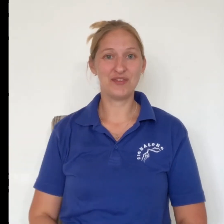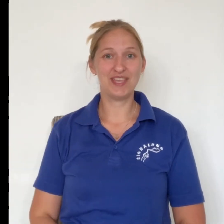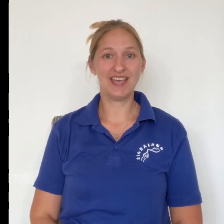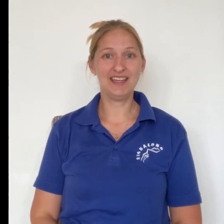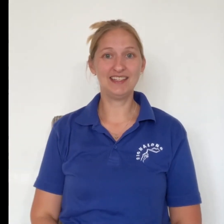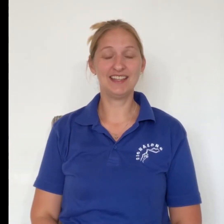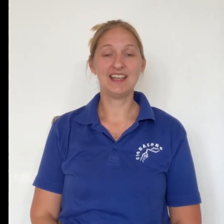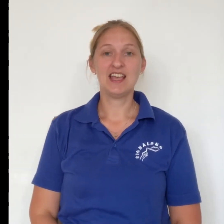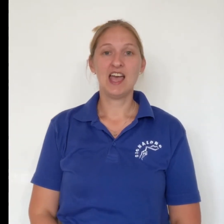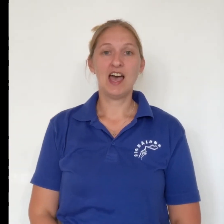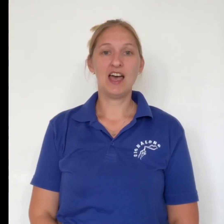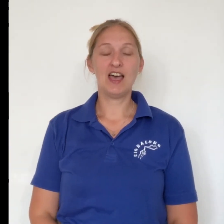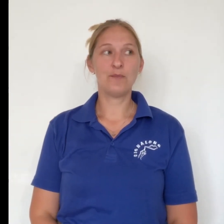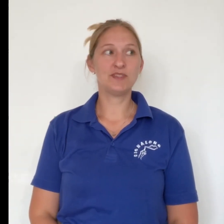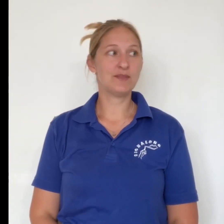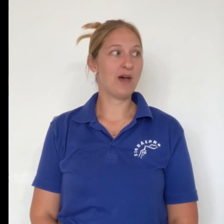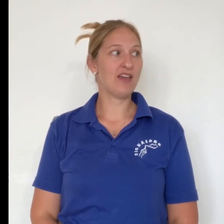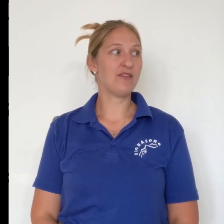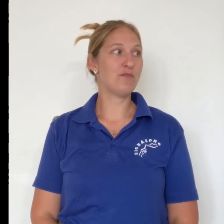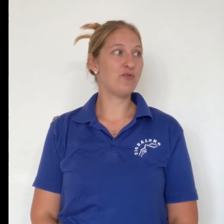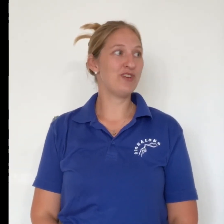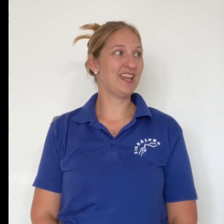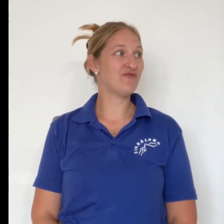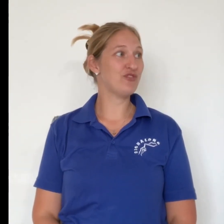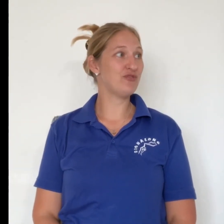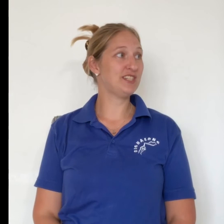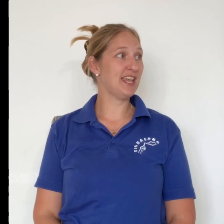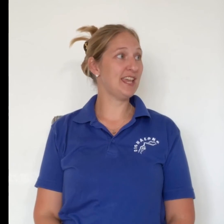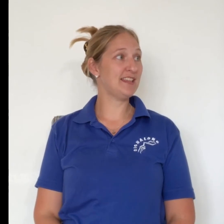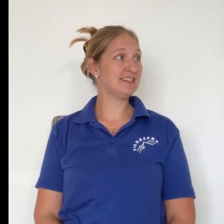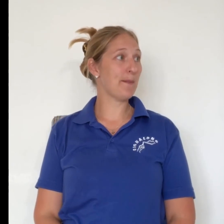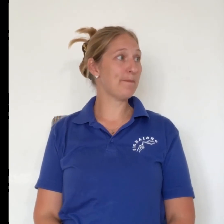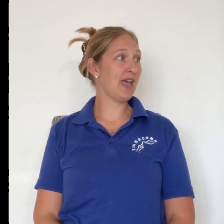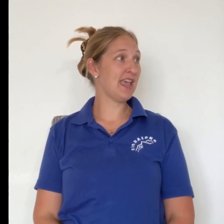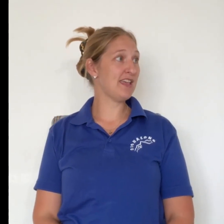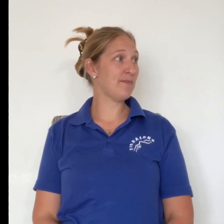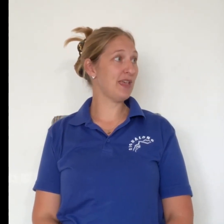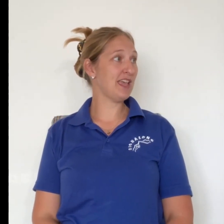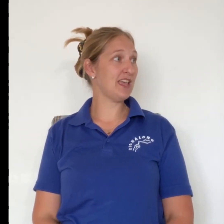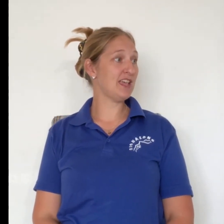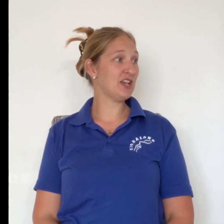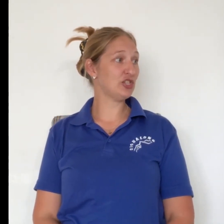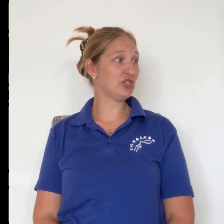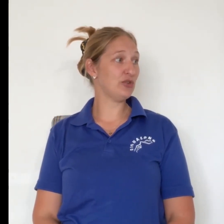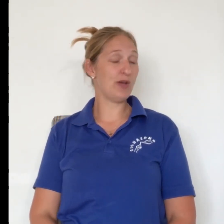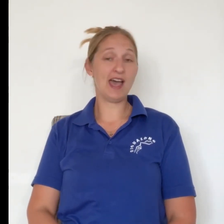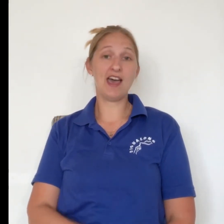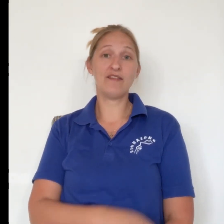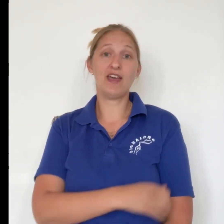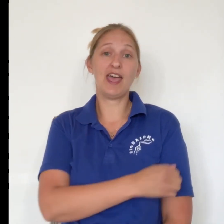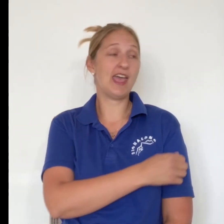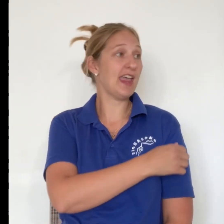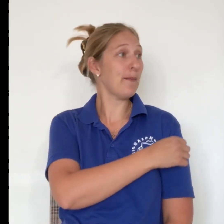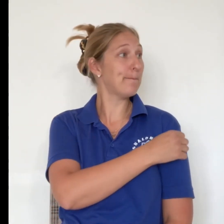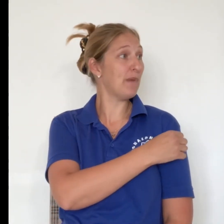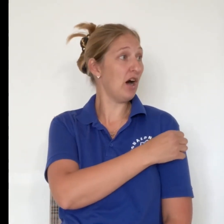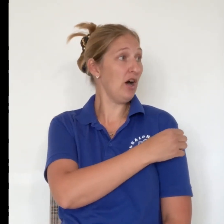okay? Some other morning routines may be to have a bath.